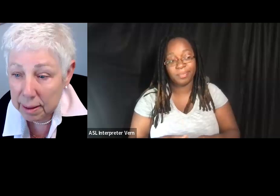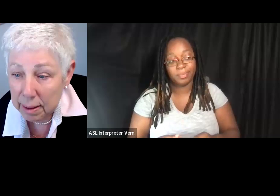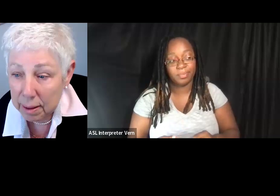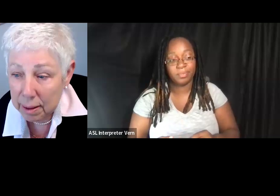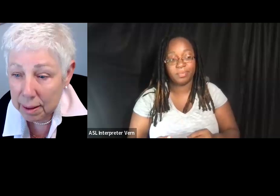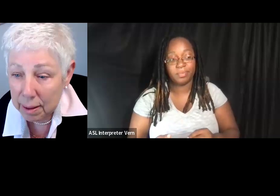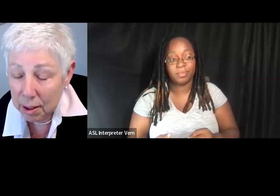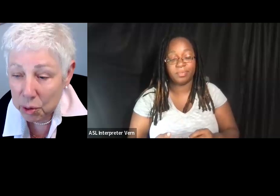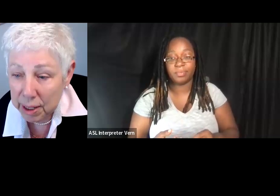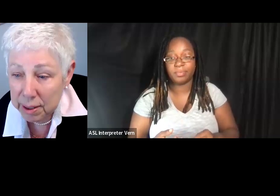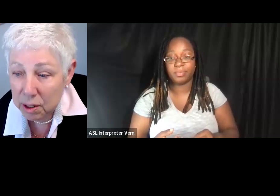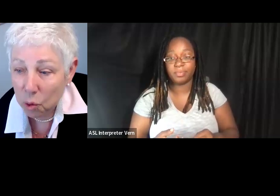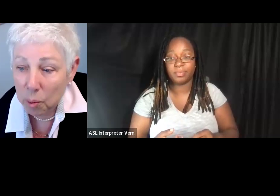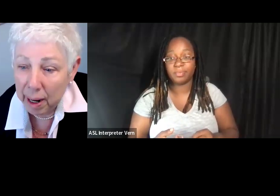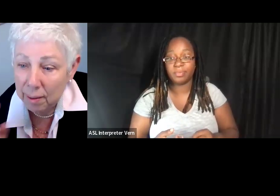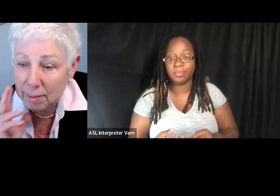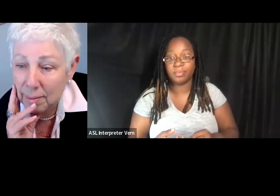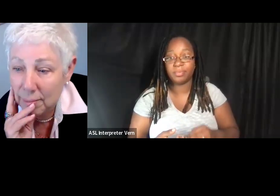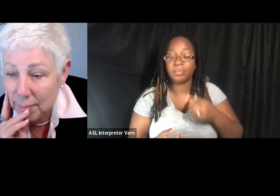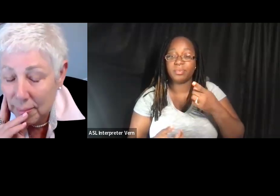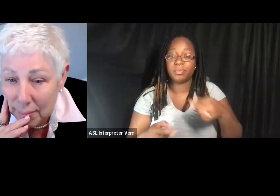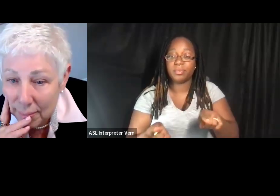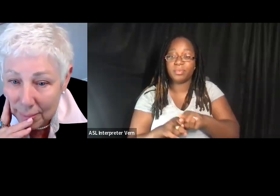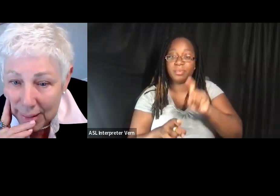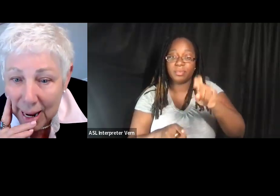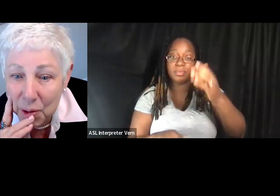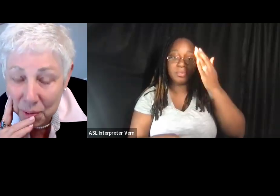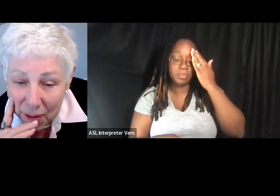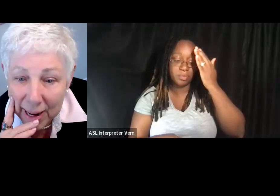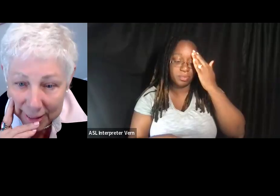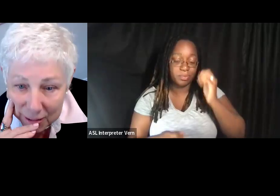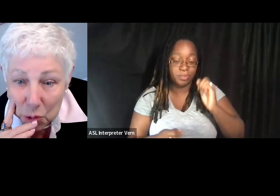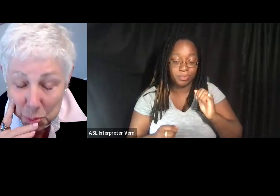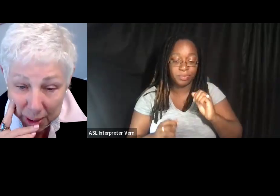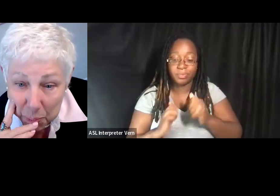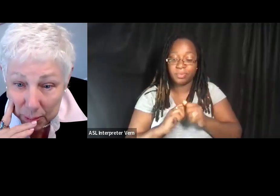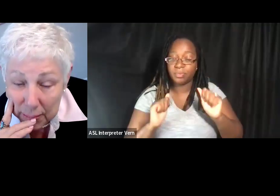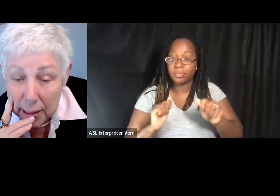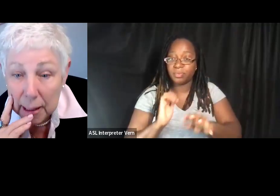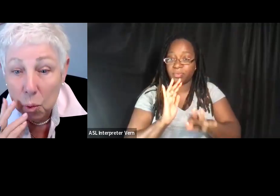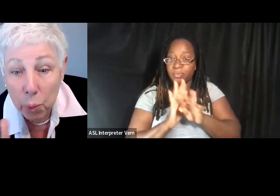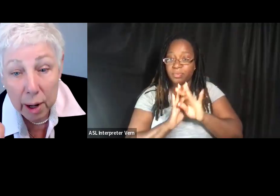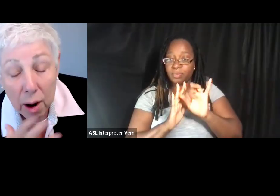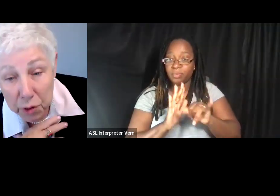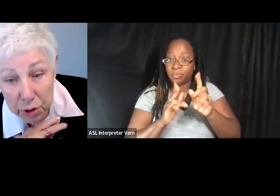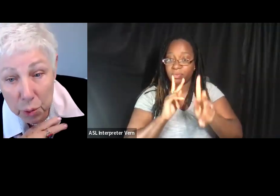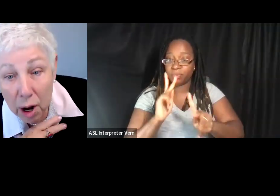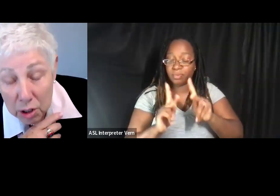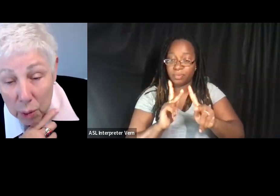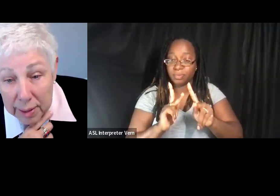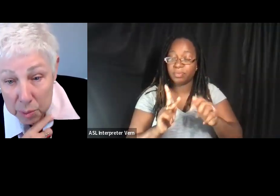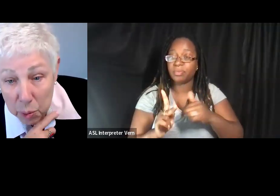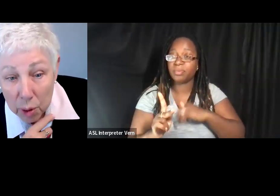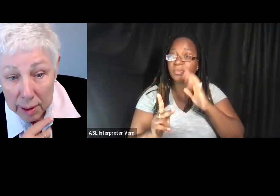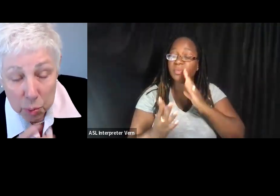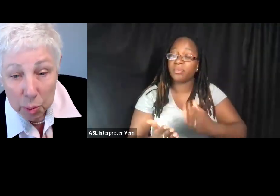And you need to know about how to find those people. We offer you